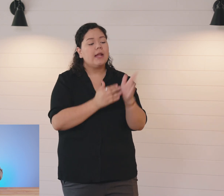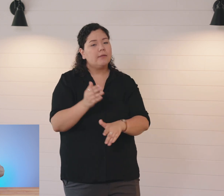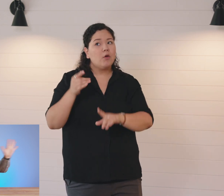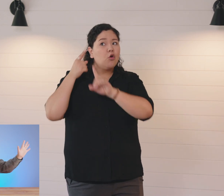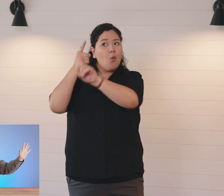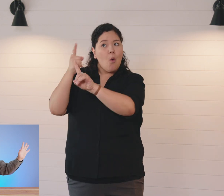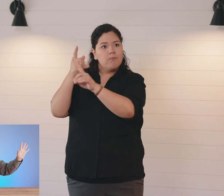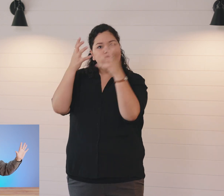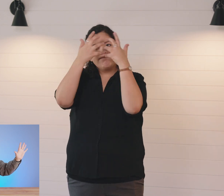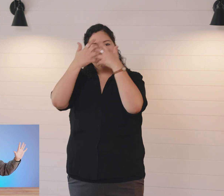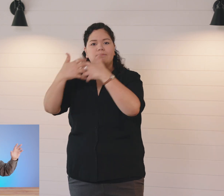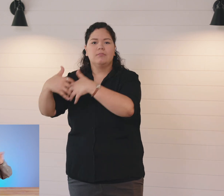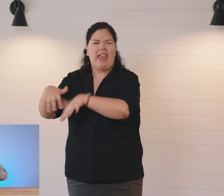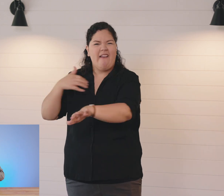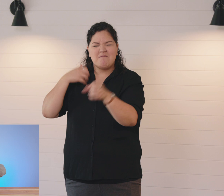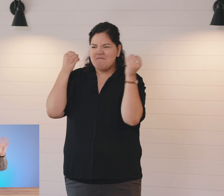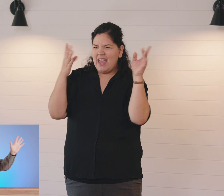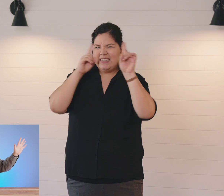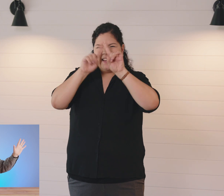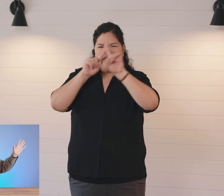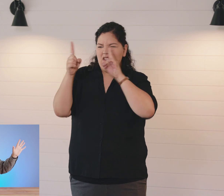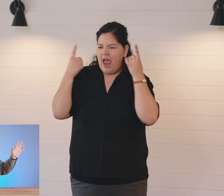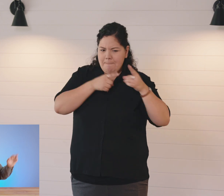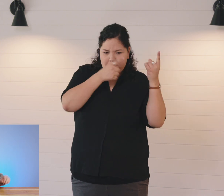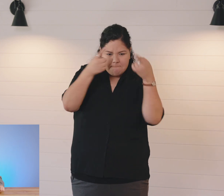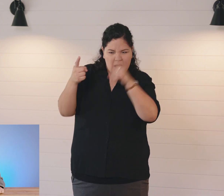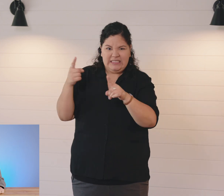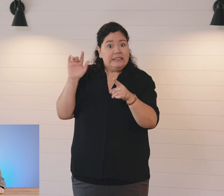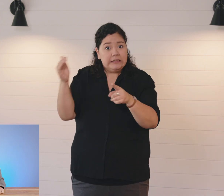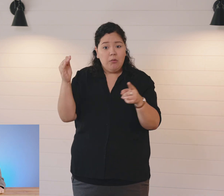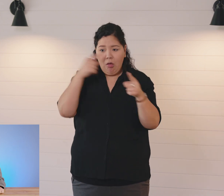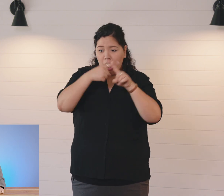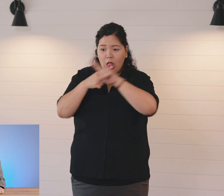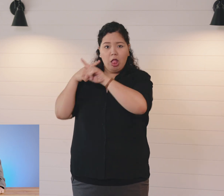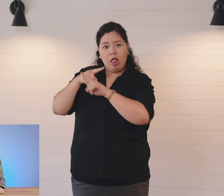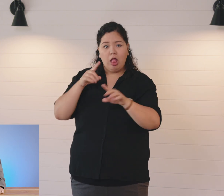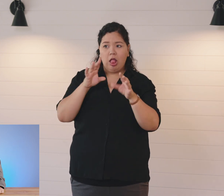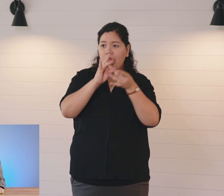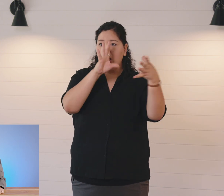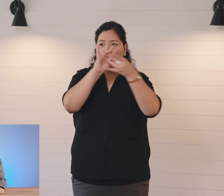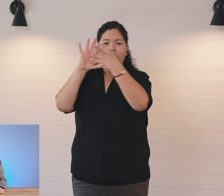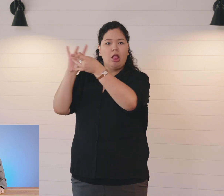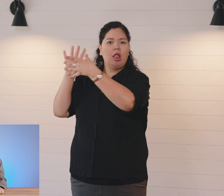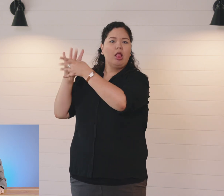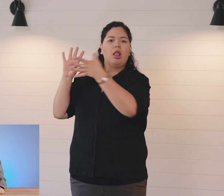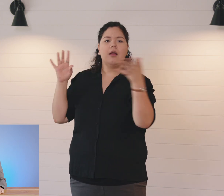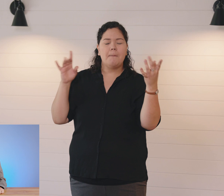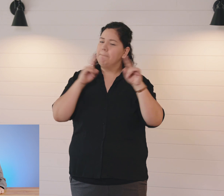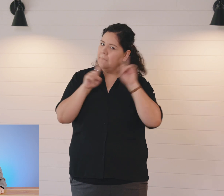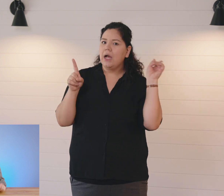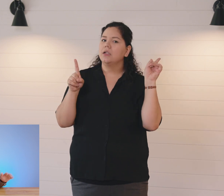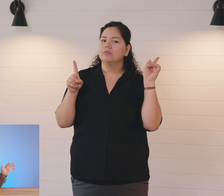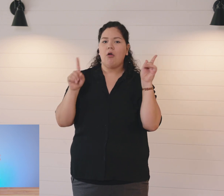a million different threads that look like were completely out of whack. You didn't think that the little white thread that was sticking off to